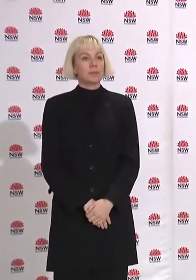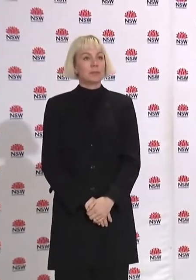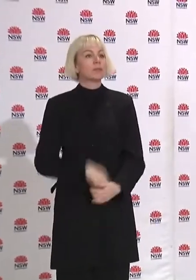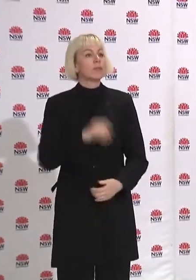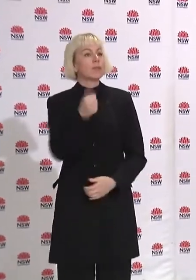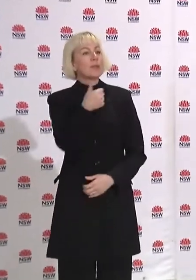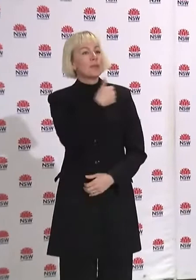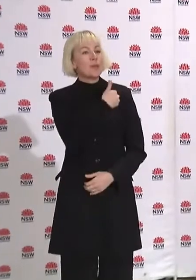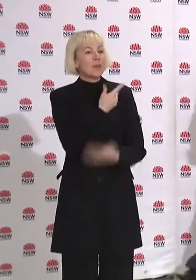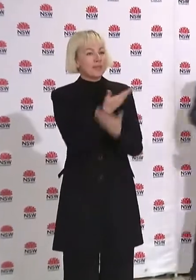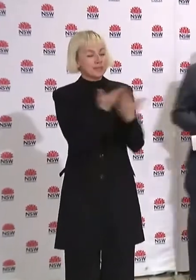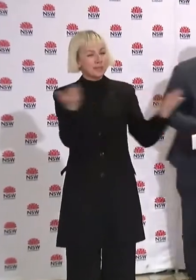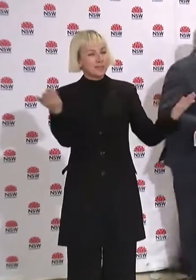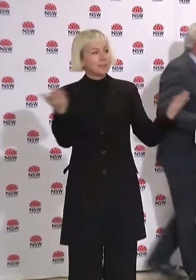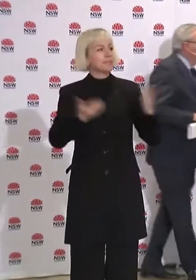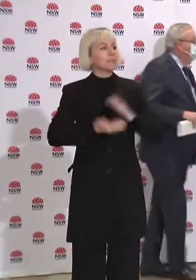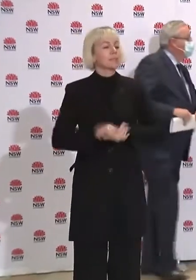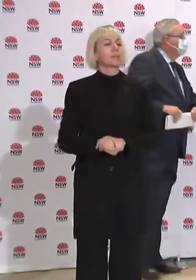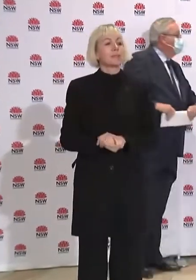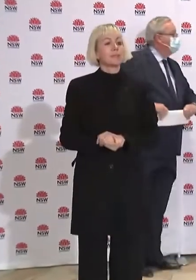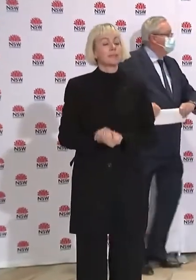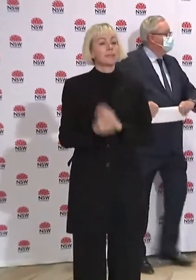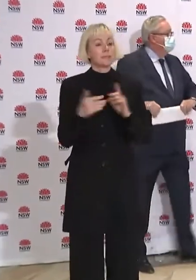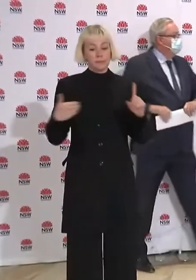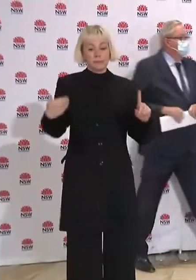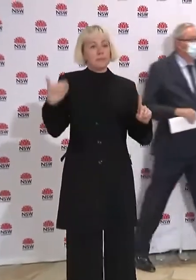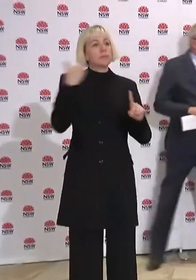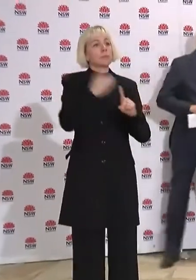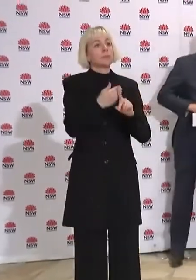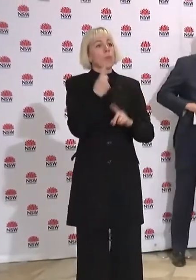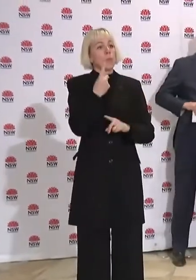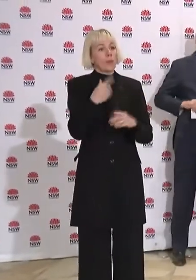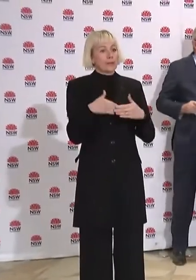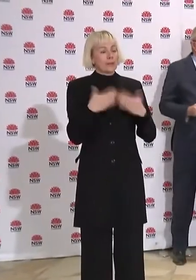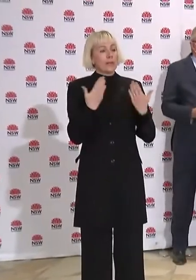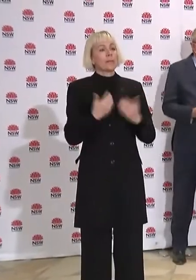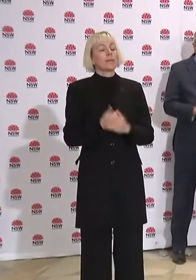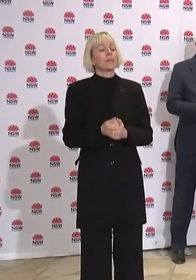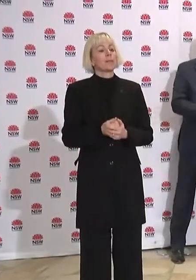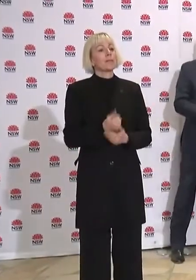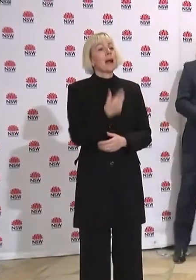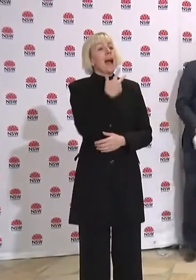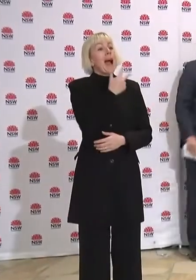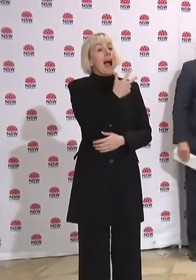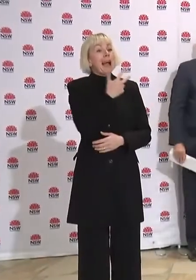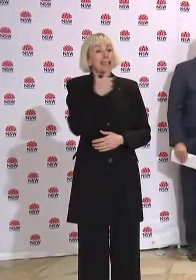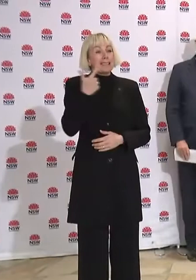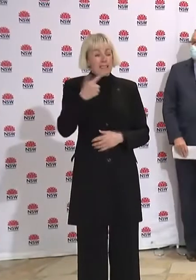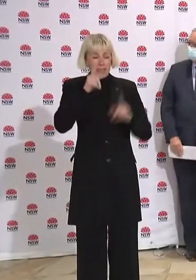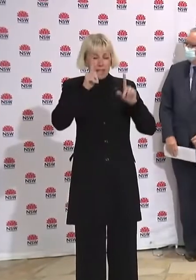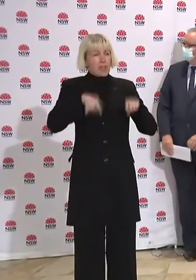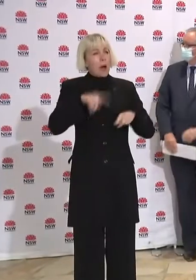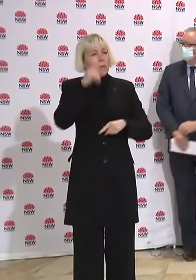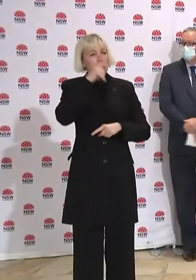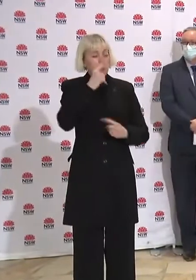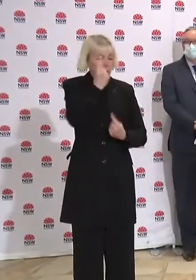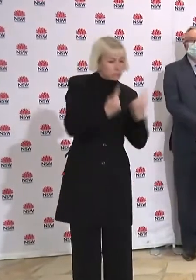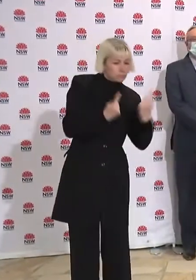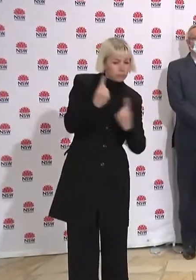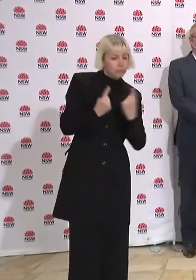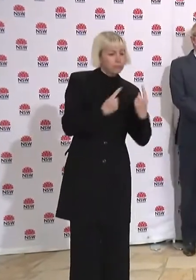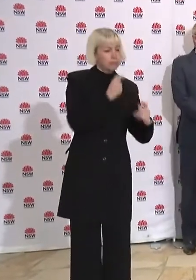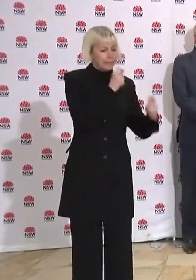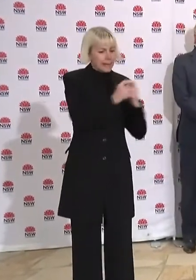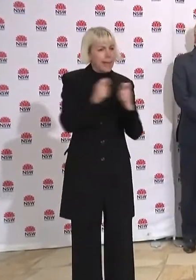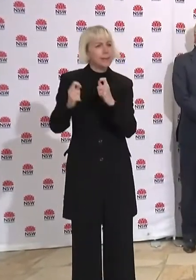Good morning, everybody. To 8 p.m. last night, nearly 87,000 citizens came forward for testing,